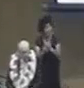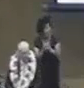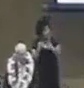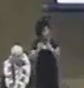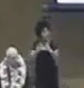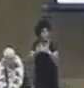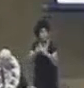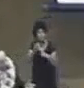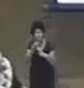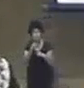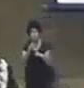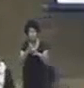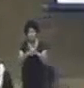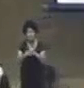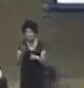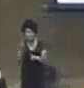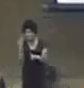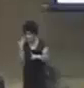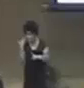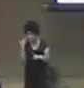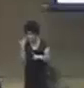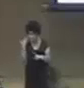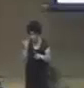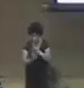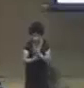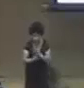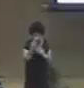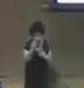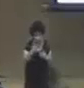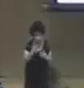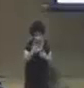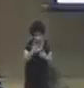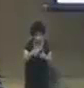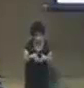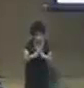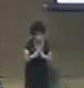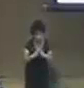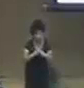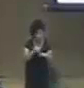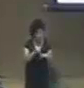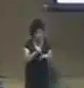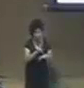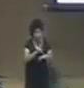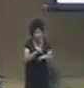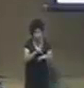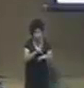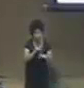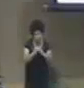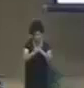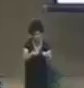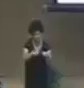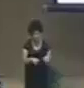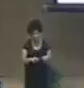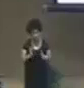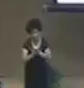our one of our annual meetings here. And we were delighted to come and be part of this institution